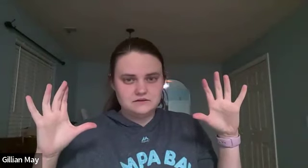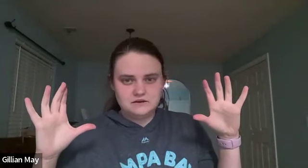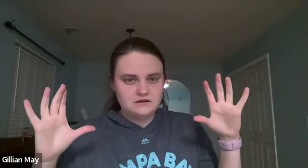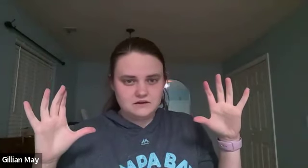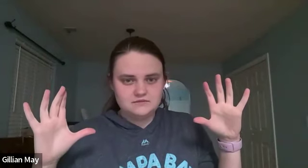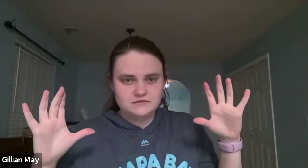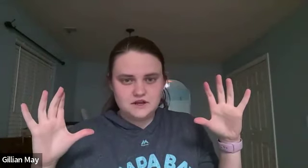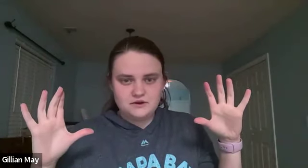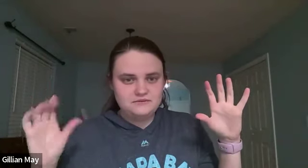Okay, no.